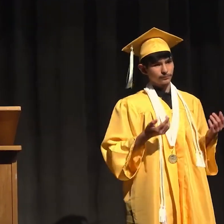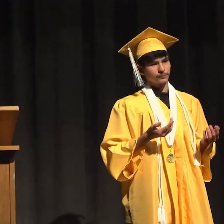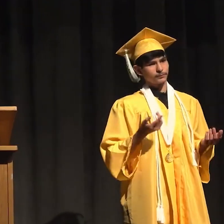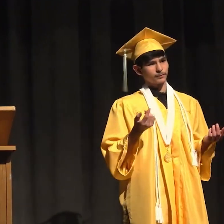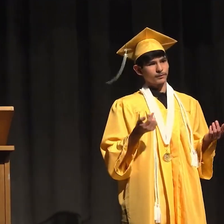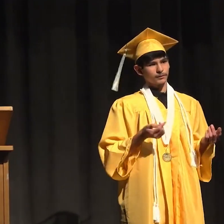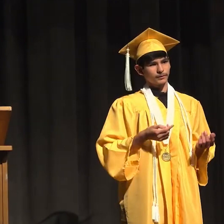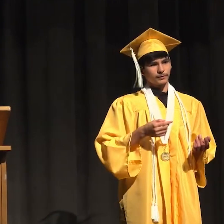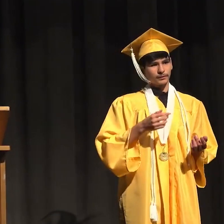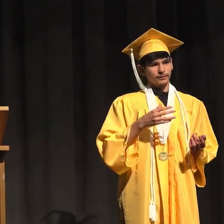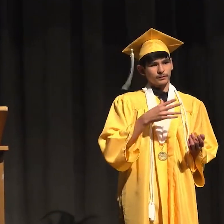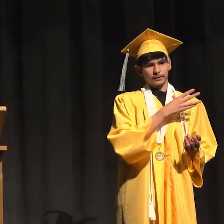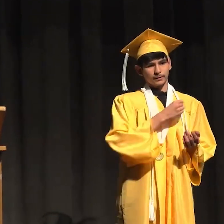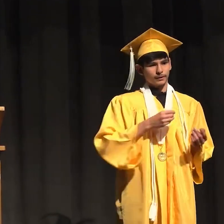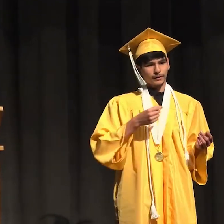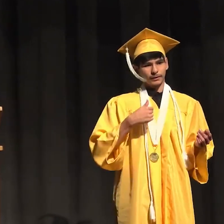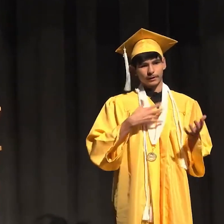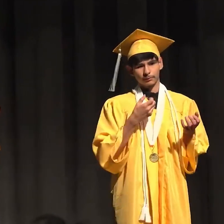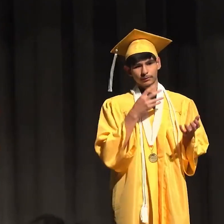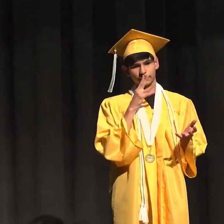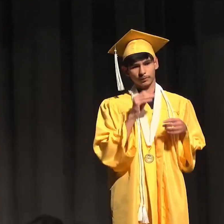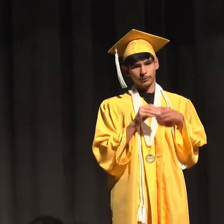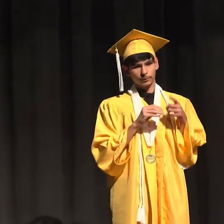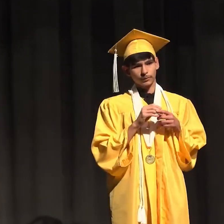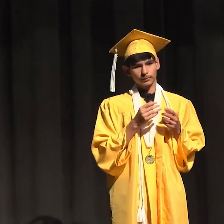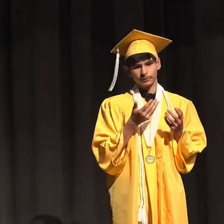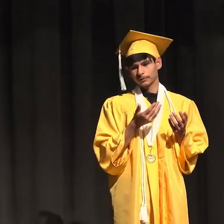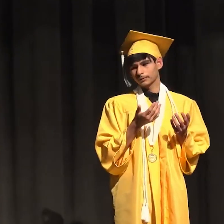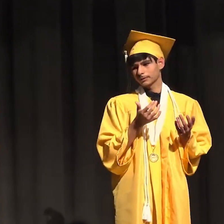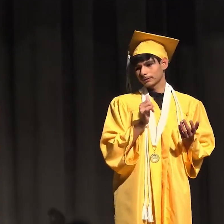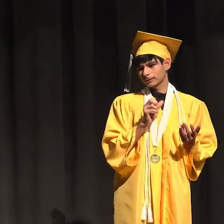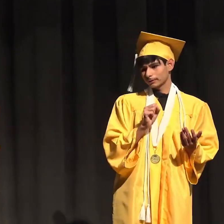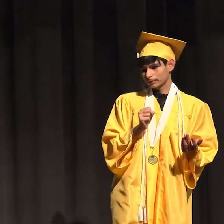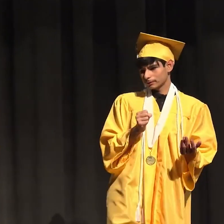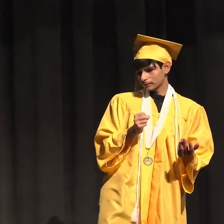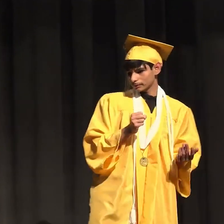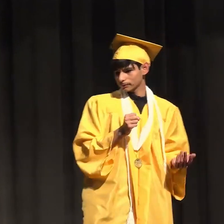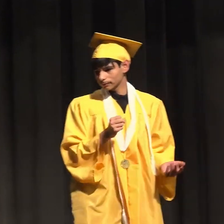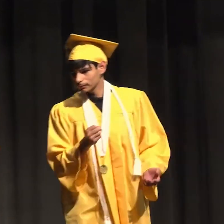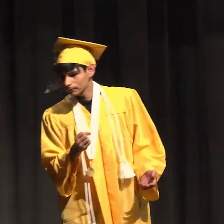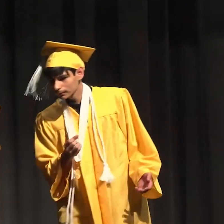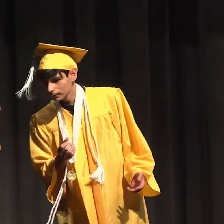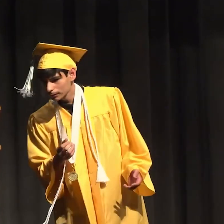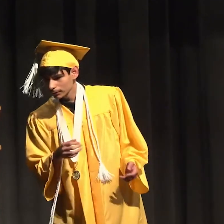First of all, I want to thank you so much for coming today. And I'd like to mention a few other things here.